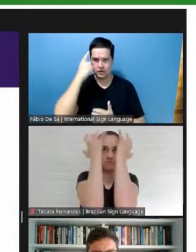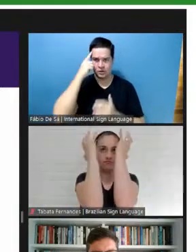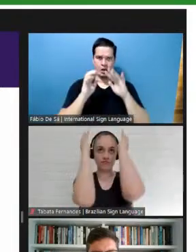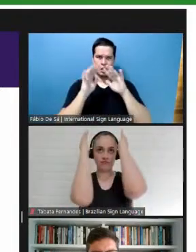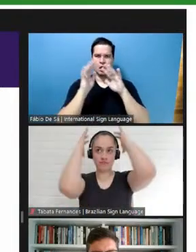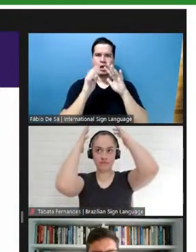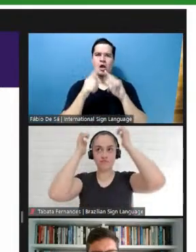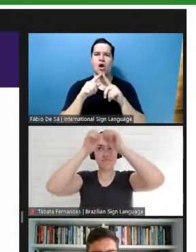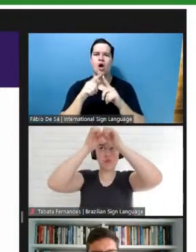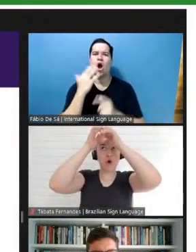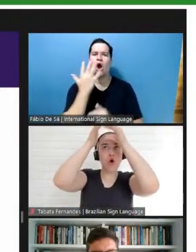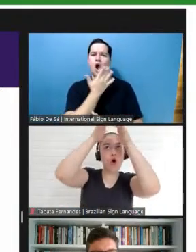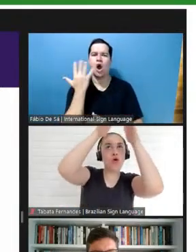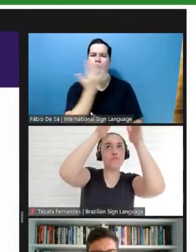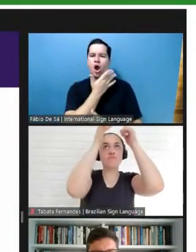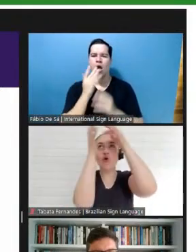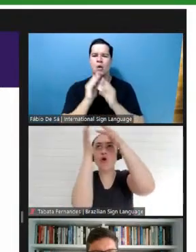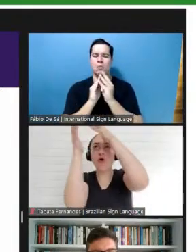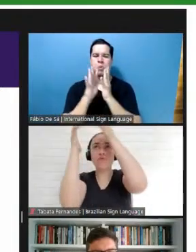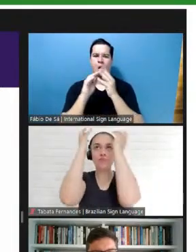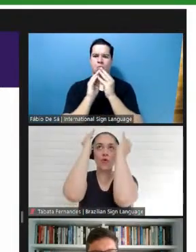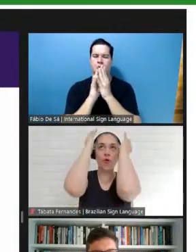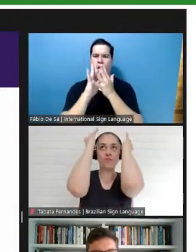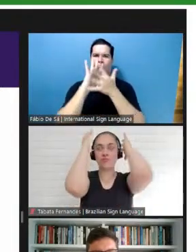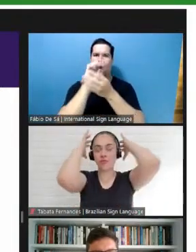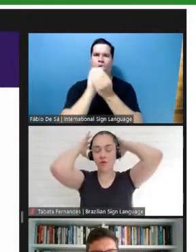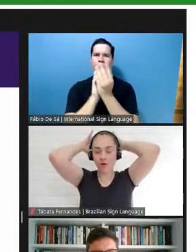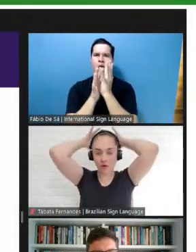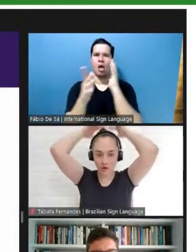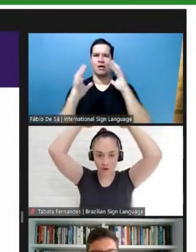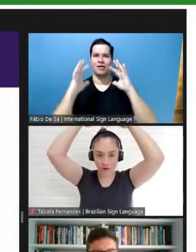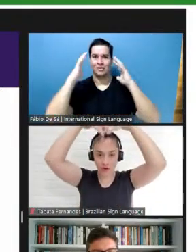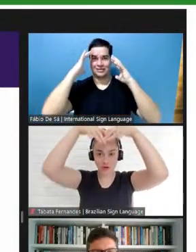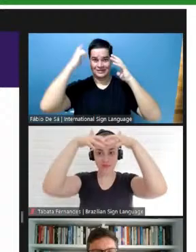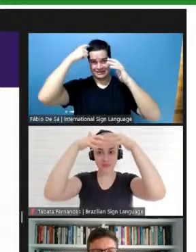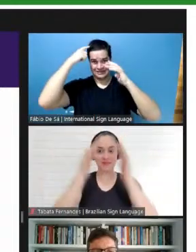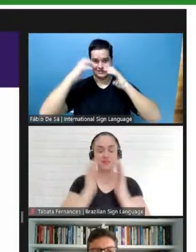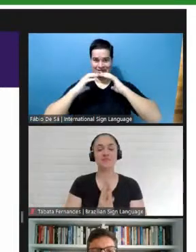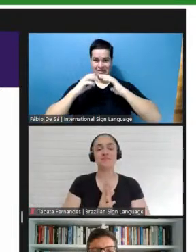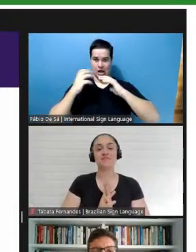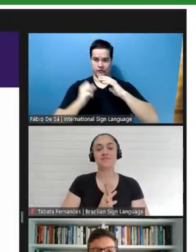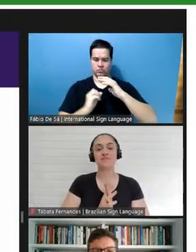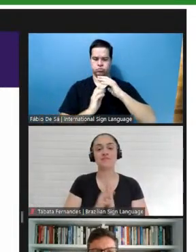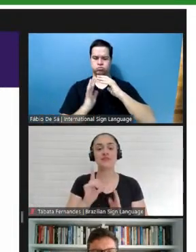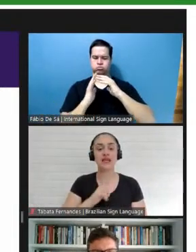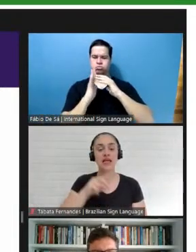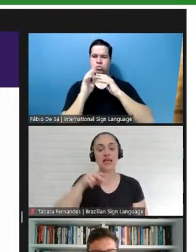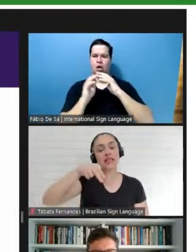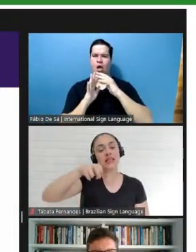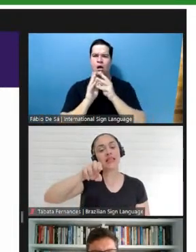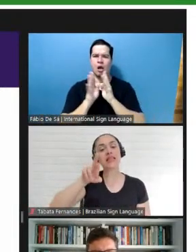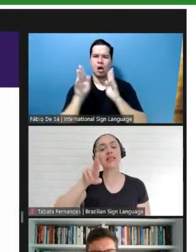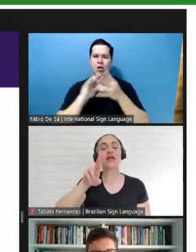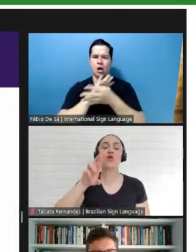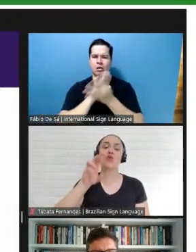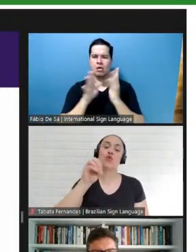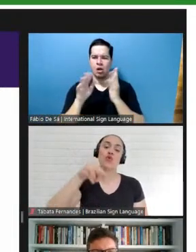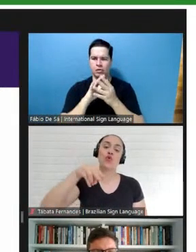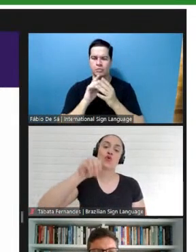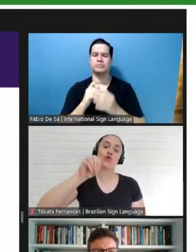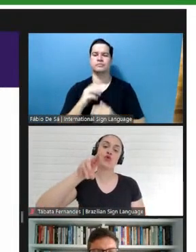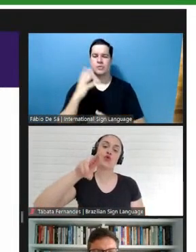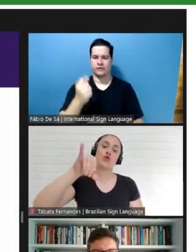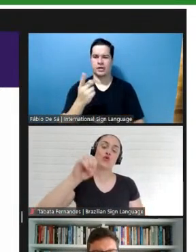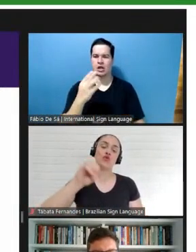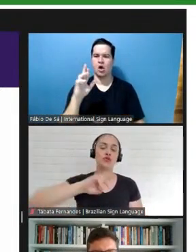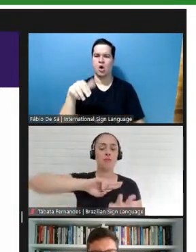way is almost a fantasy, right? We have billions of neurons and they're all interconnected in different ways,